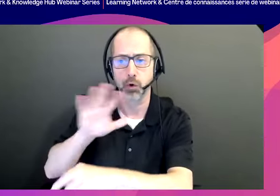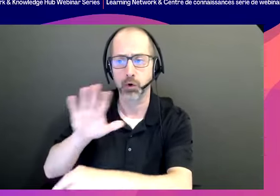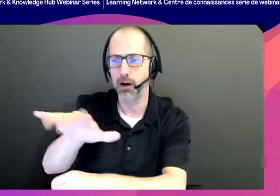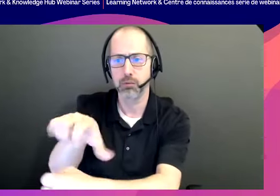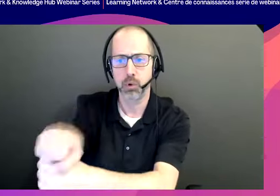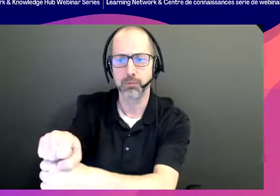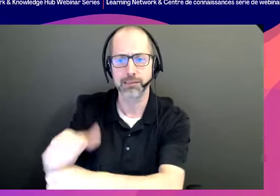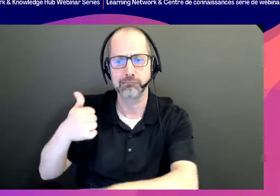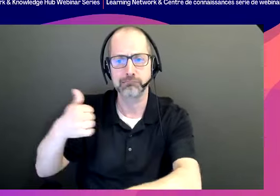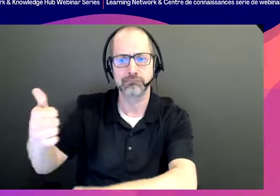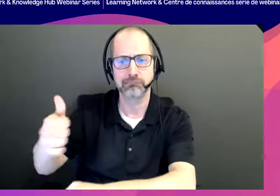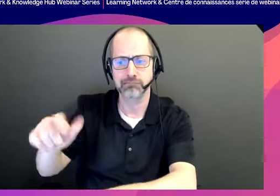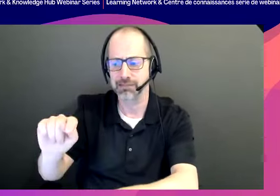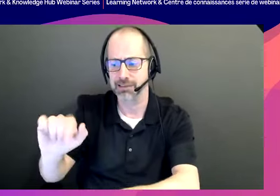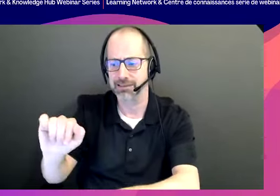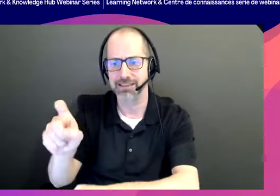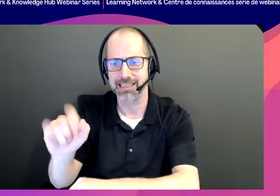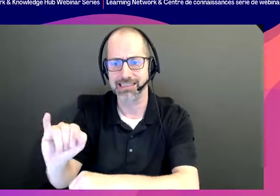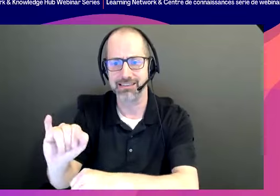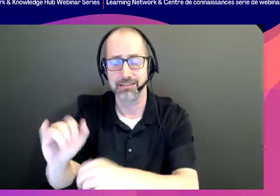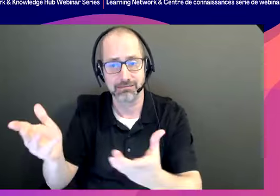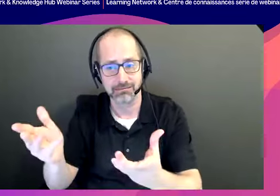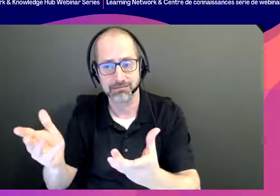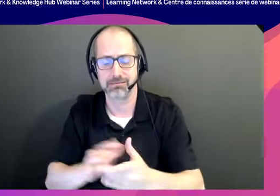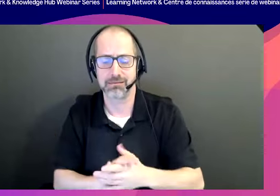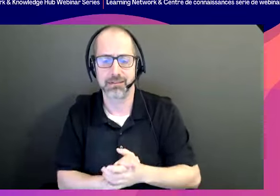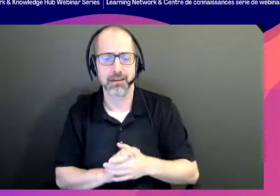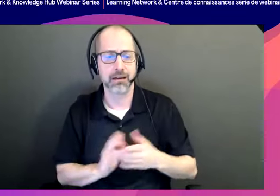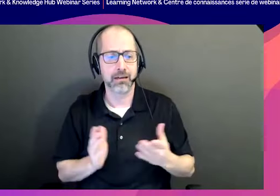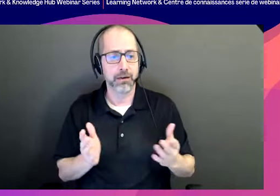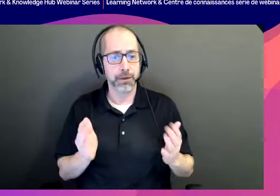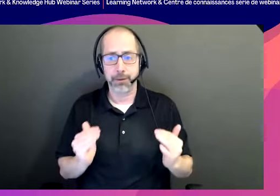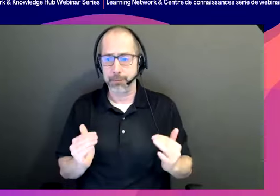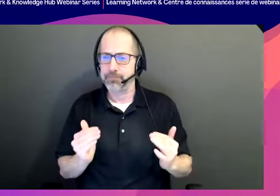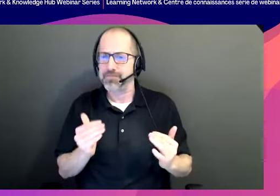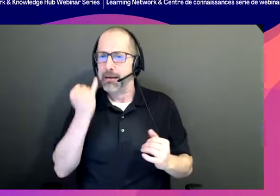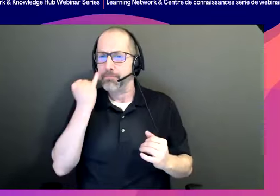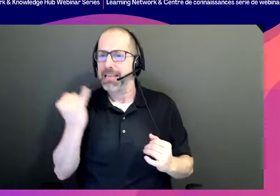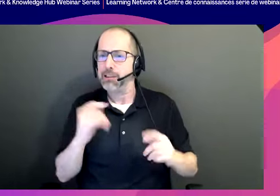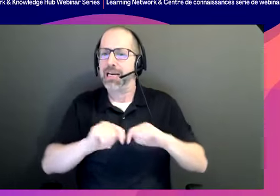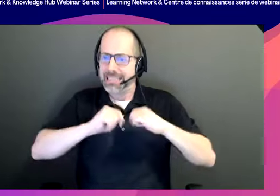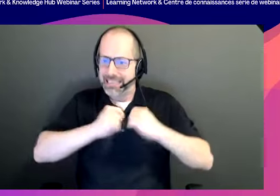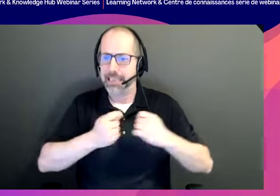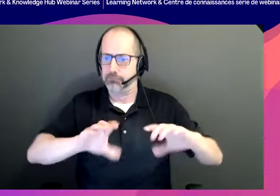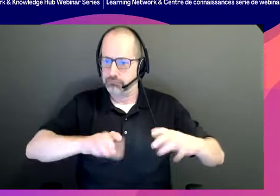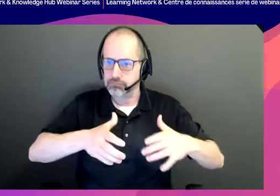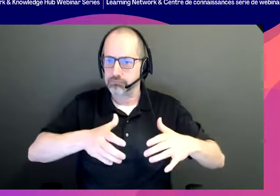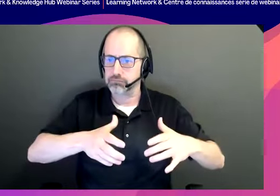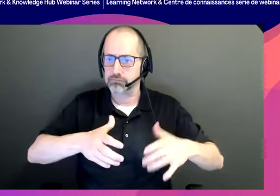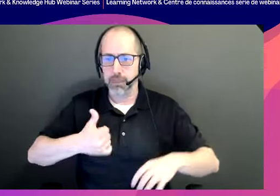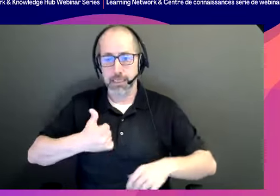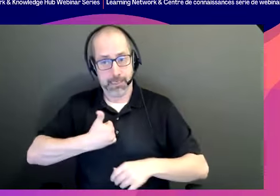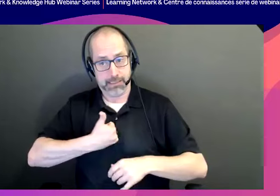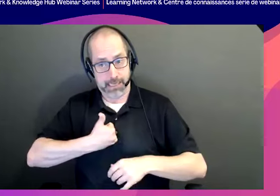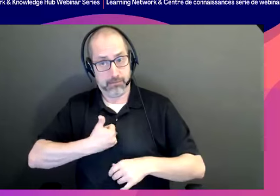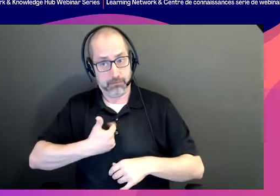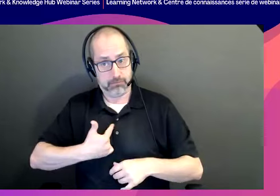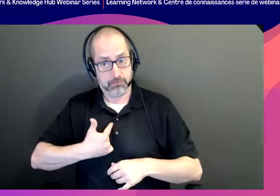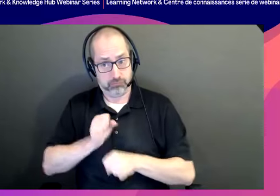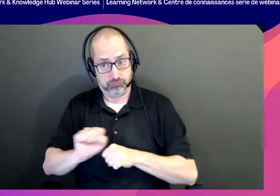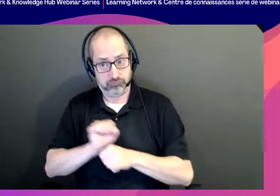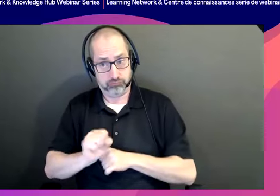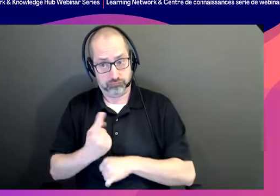I would like to think of this as building a team. I myself like to have a team built around me. So